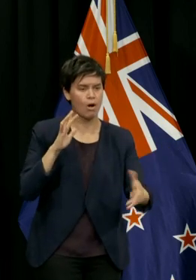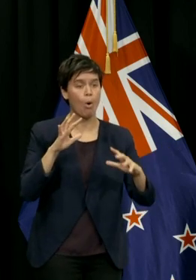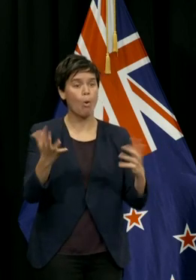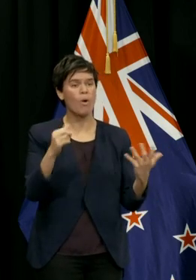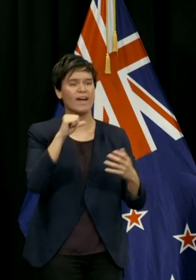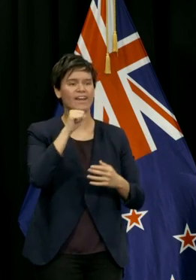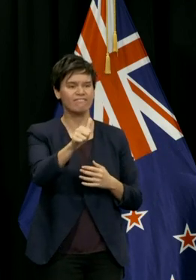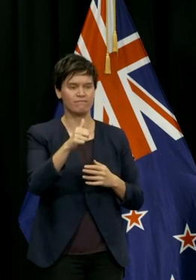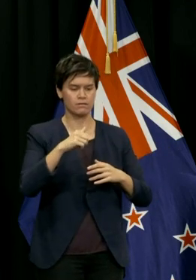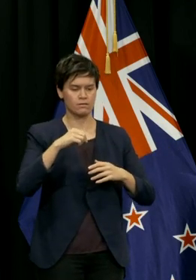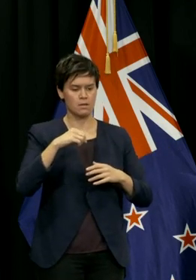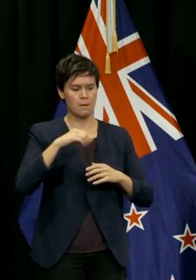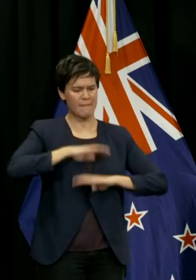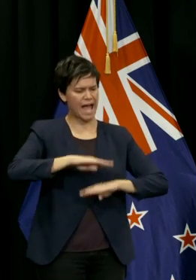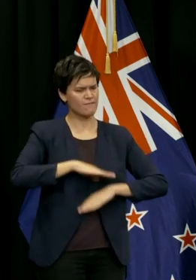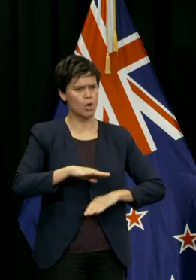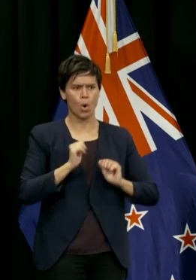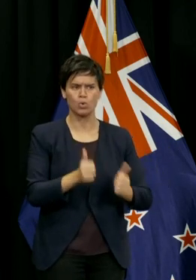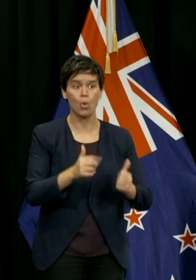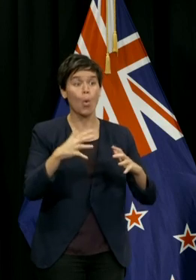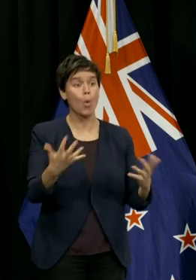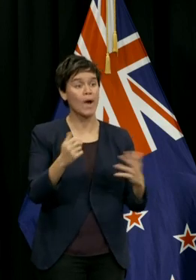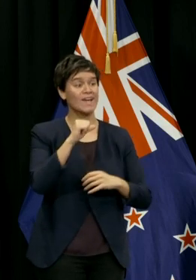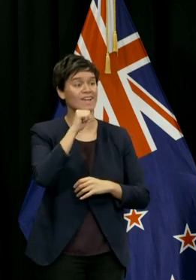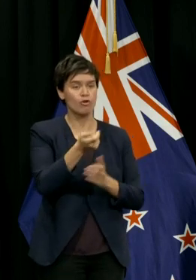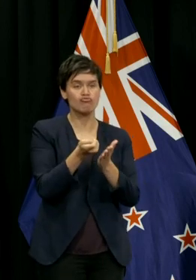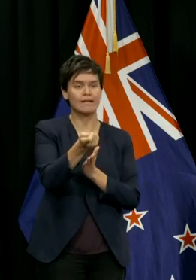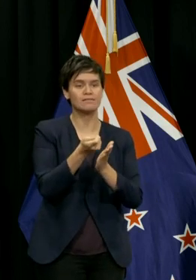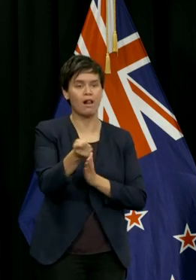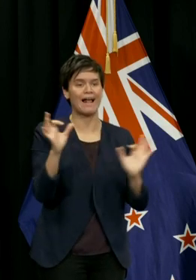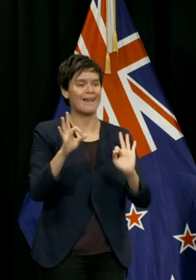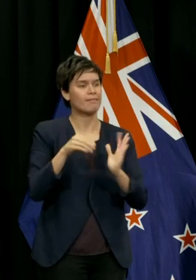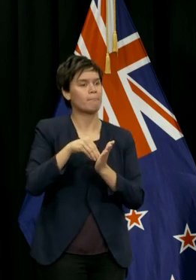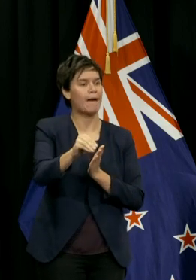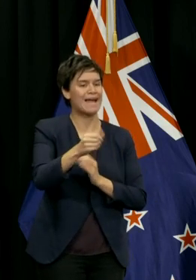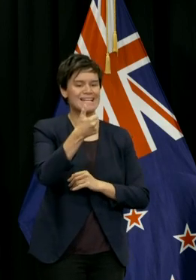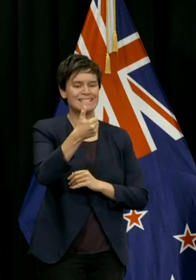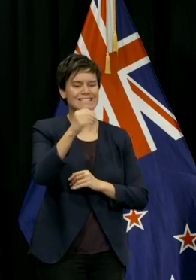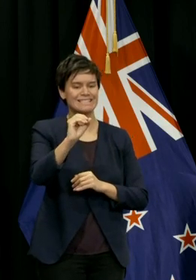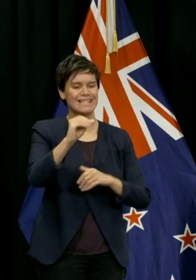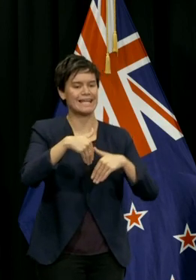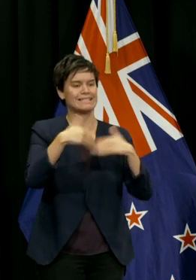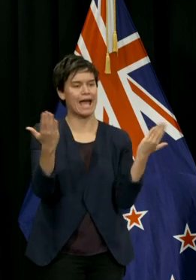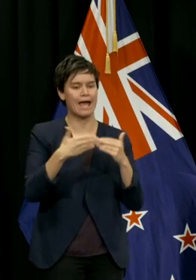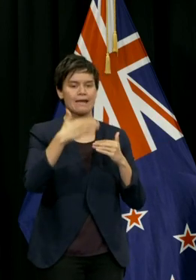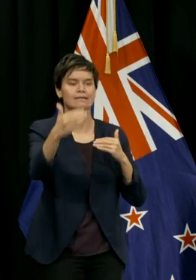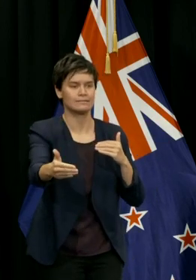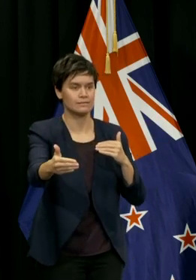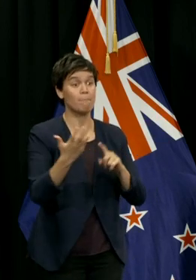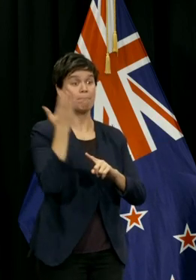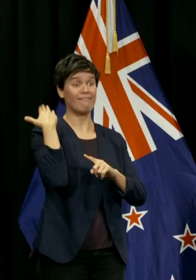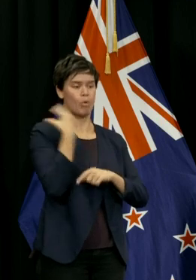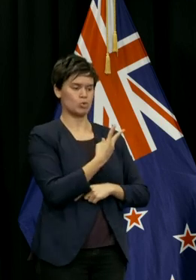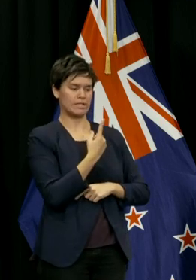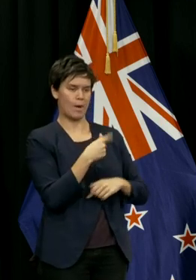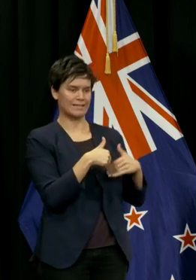or is 60 days behind in rent, and that is an increase from the current law of 21 days.